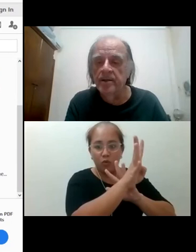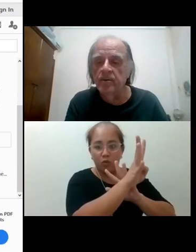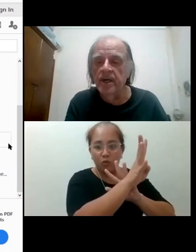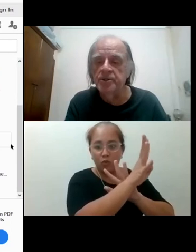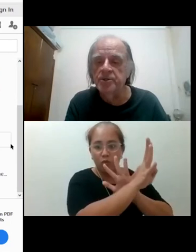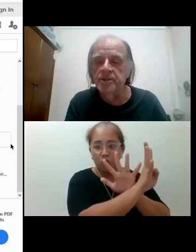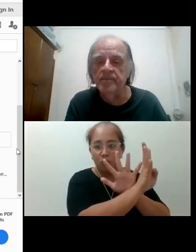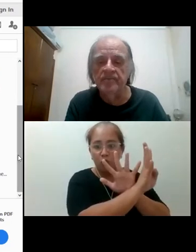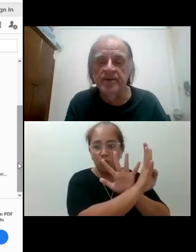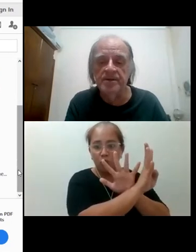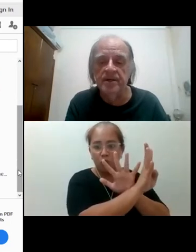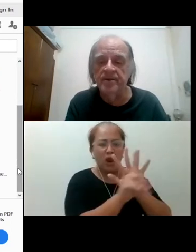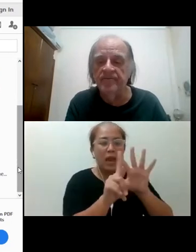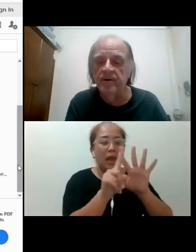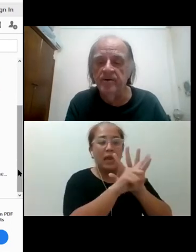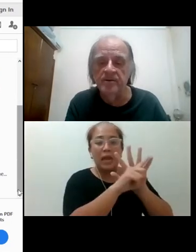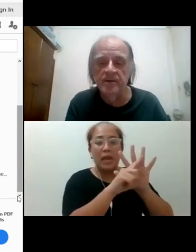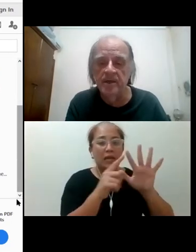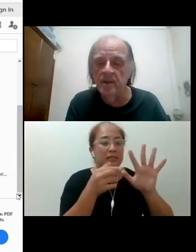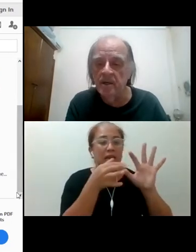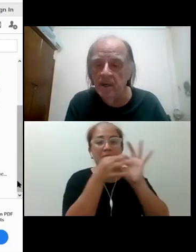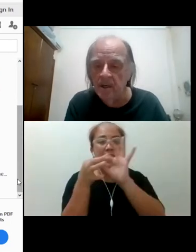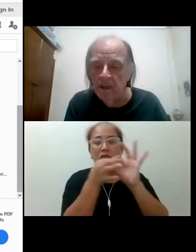And then the relationship of the extended fingers.